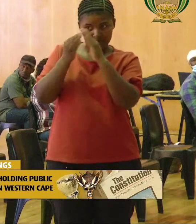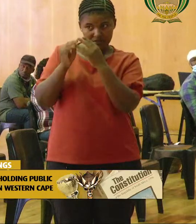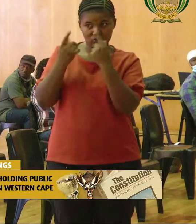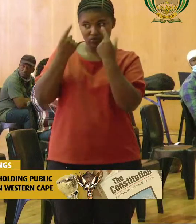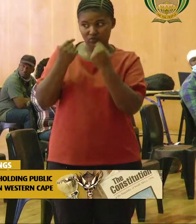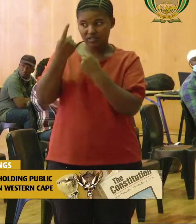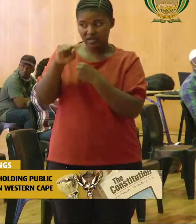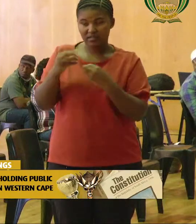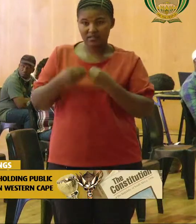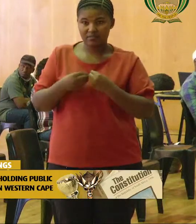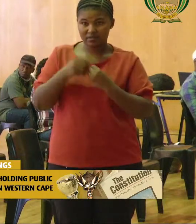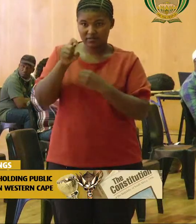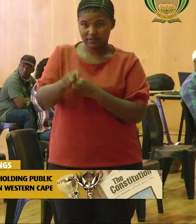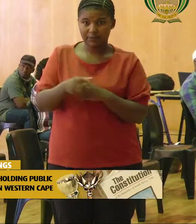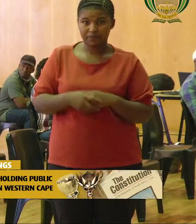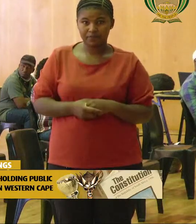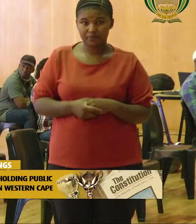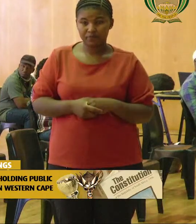the right thing.